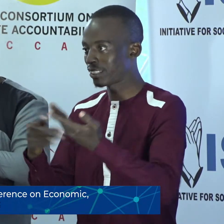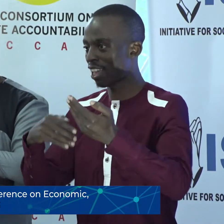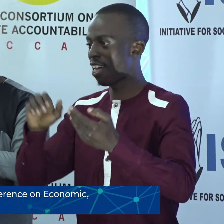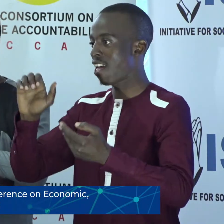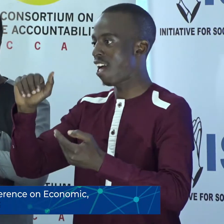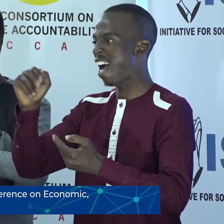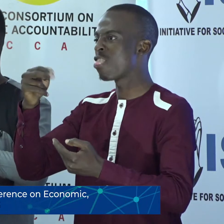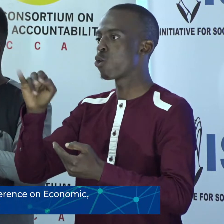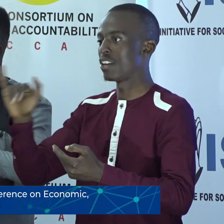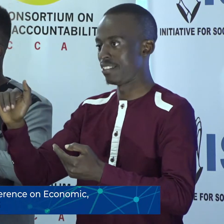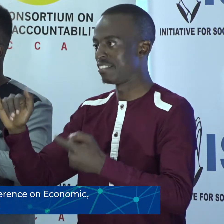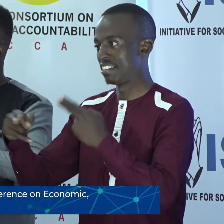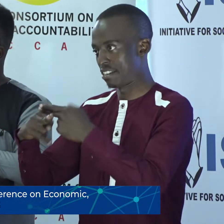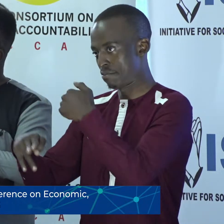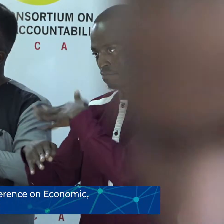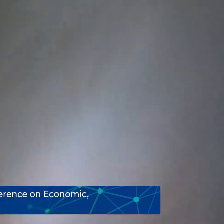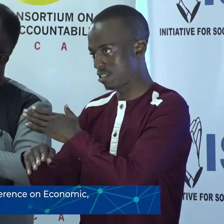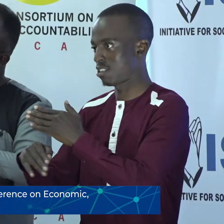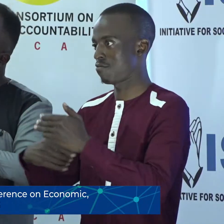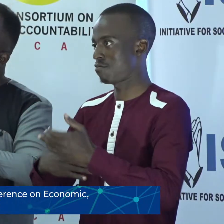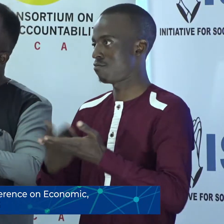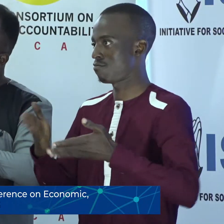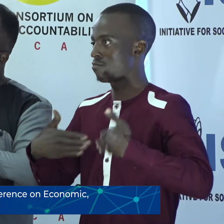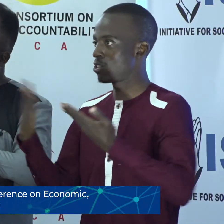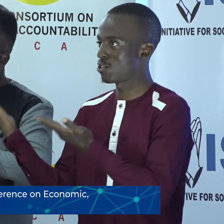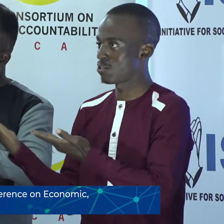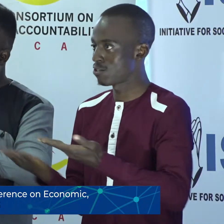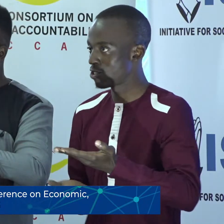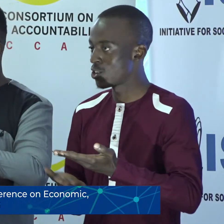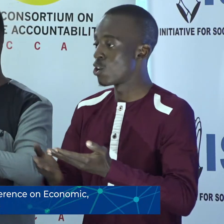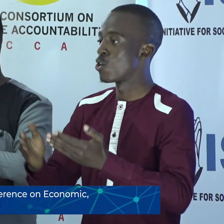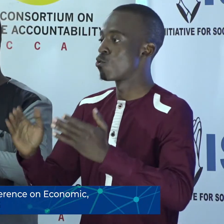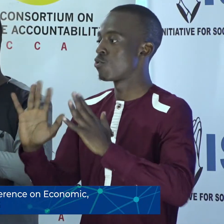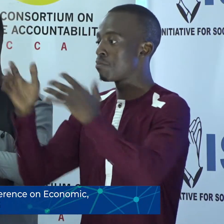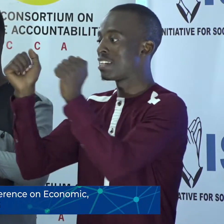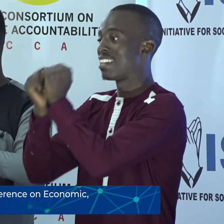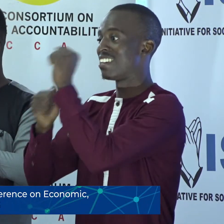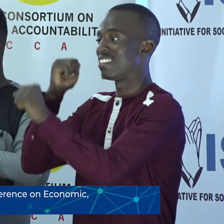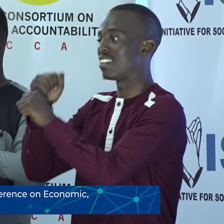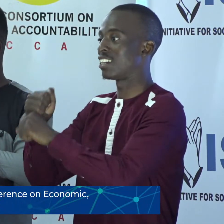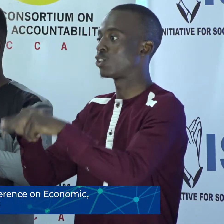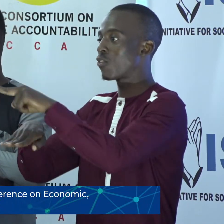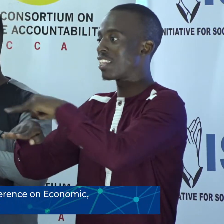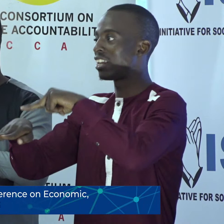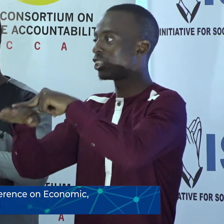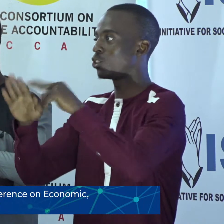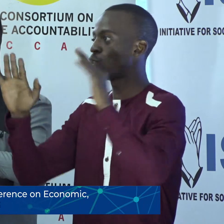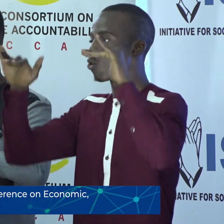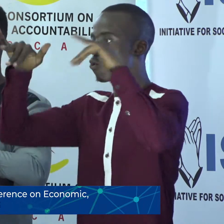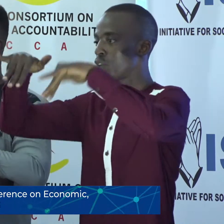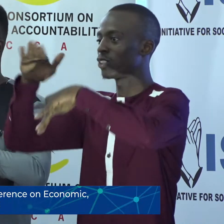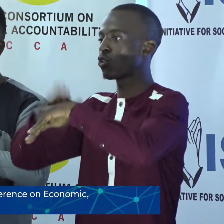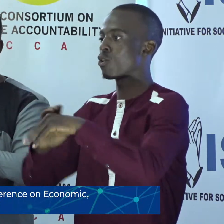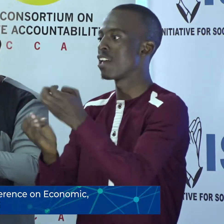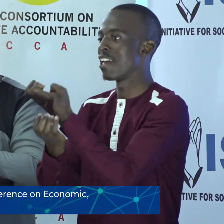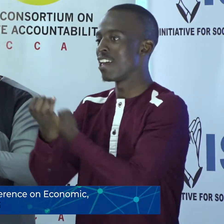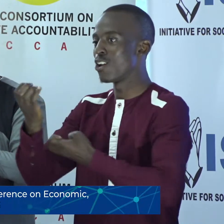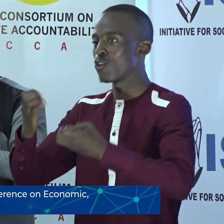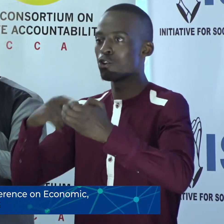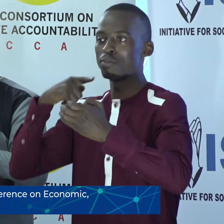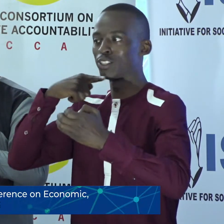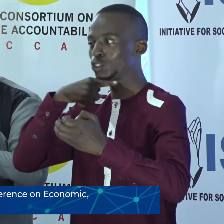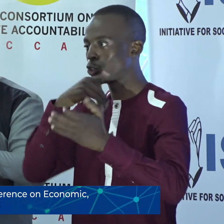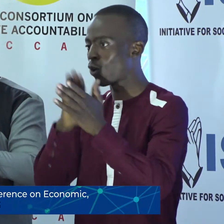for today as we come commemorate 10 years of the National Conference on Economic,